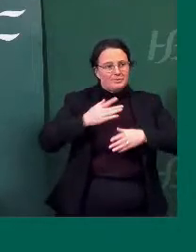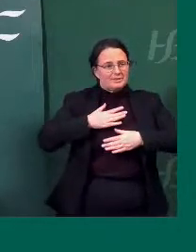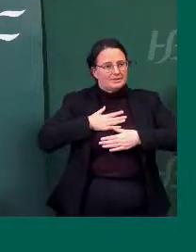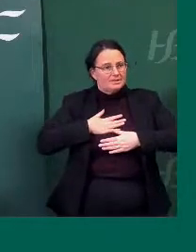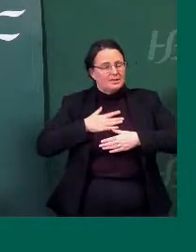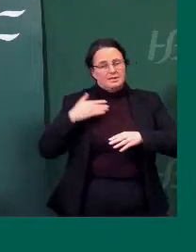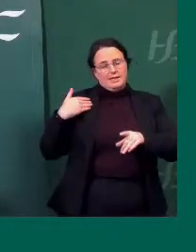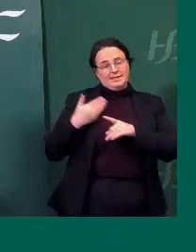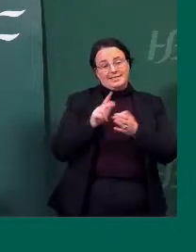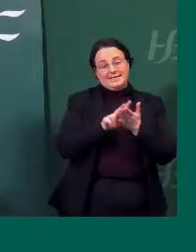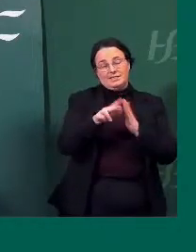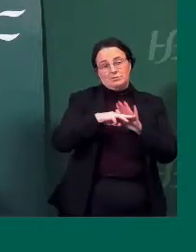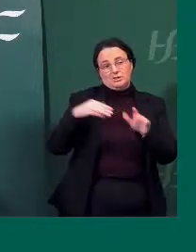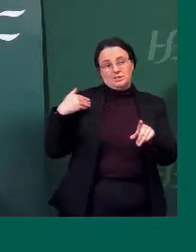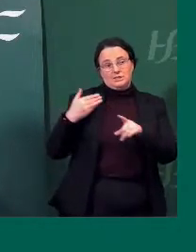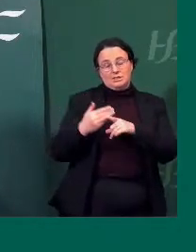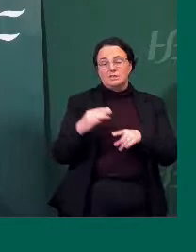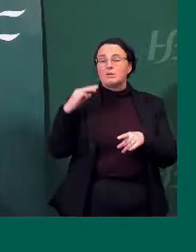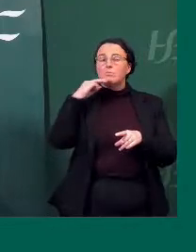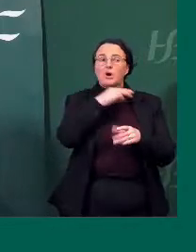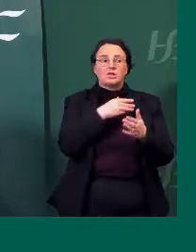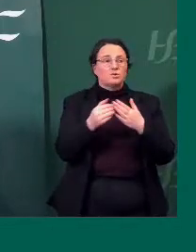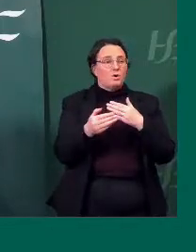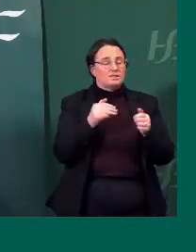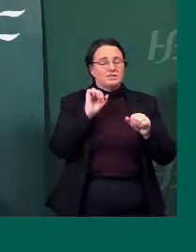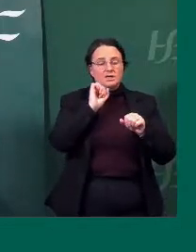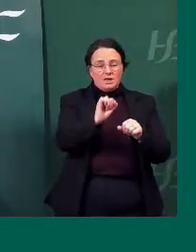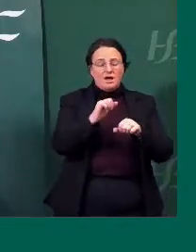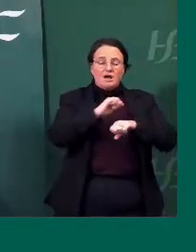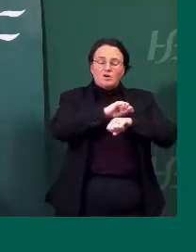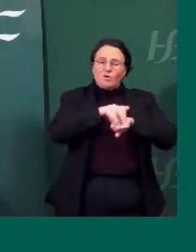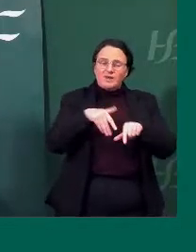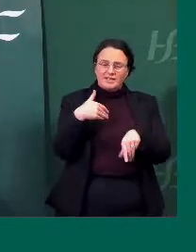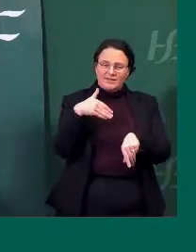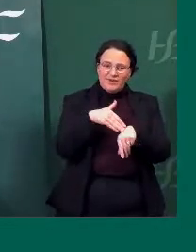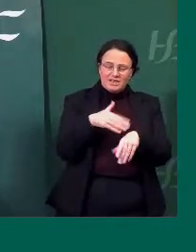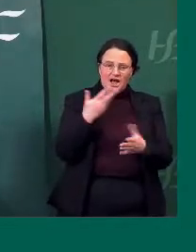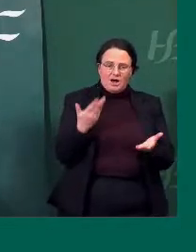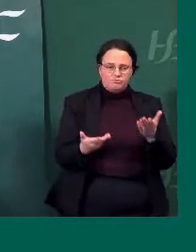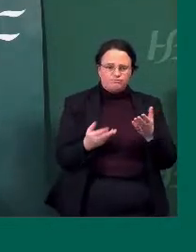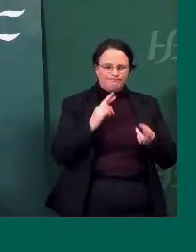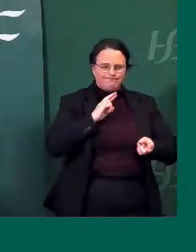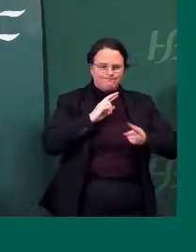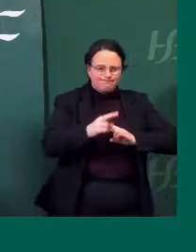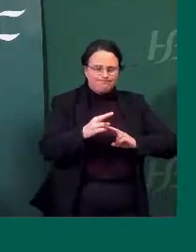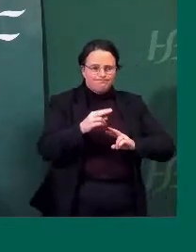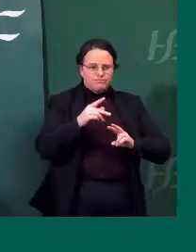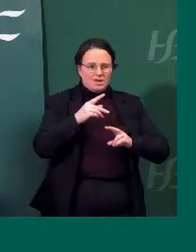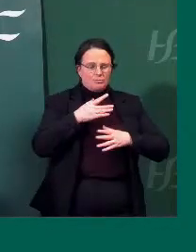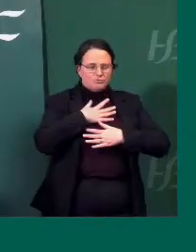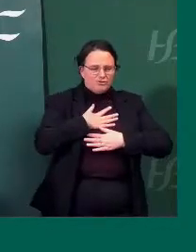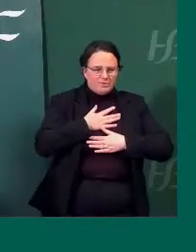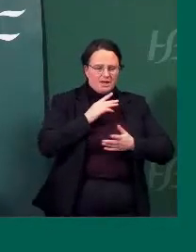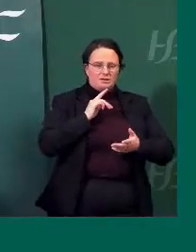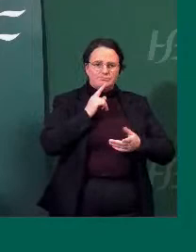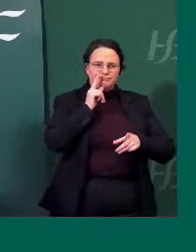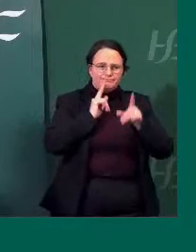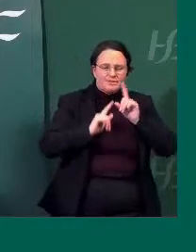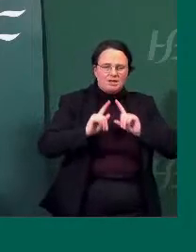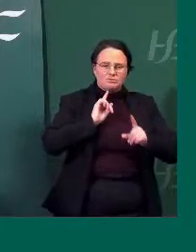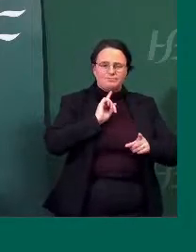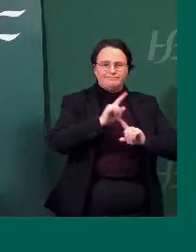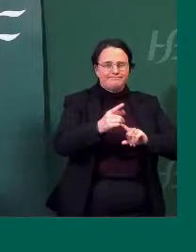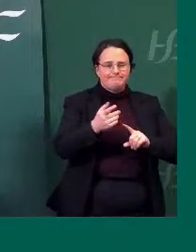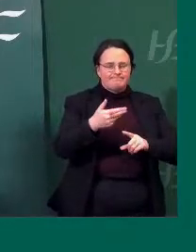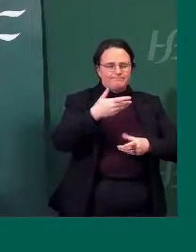months. And what's important here is that COVID has hugely disrupted people's ability to respond to bereavement, and unfortunately,